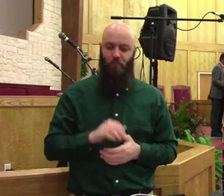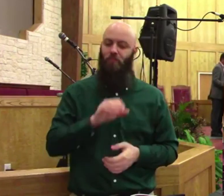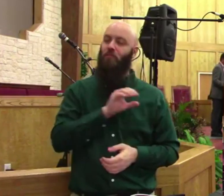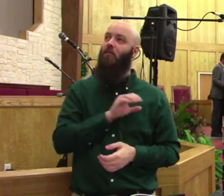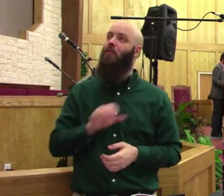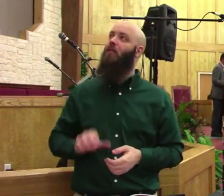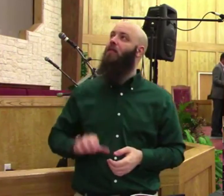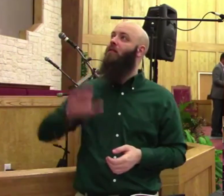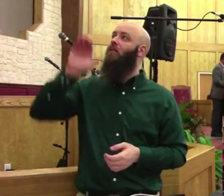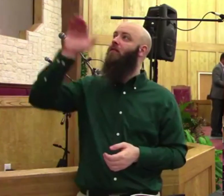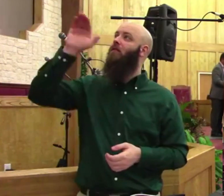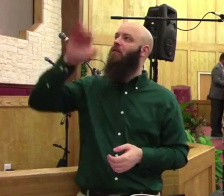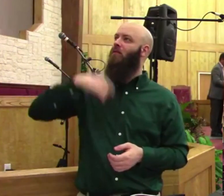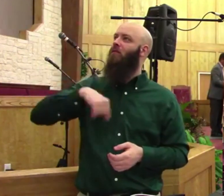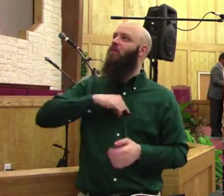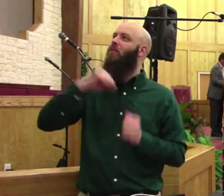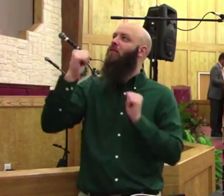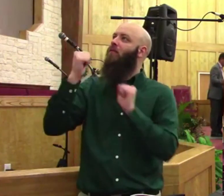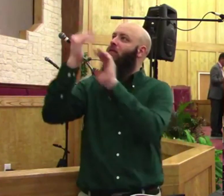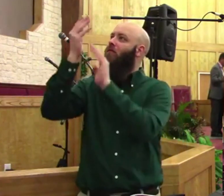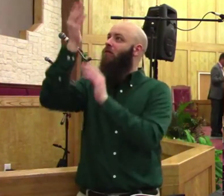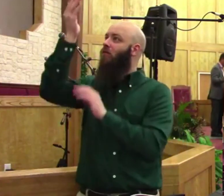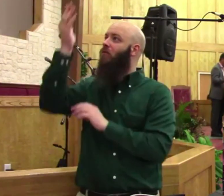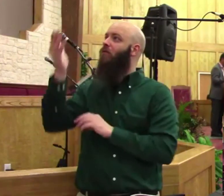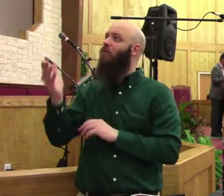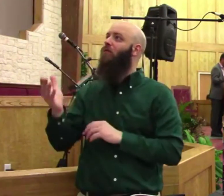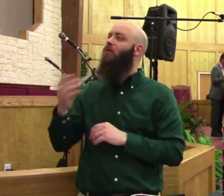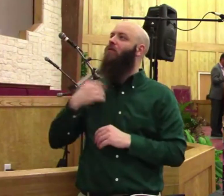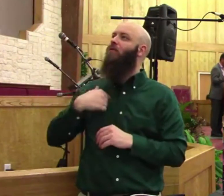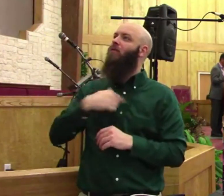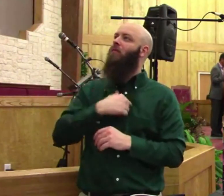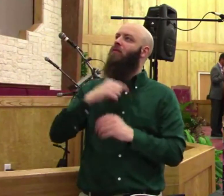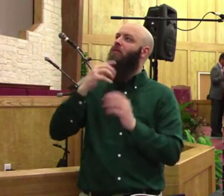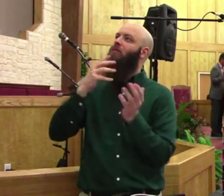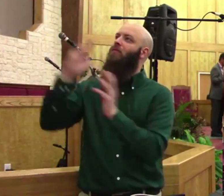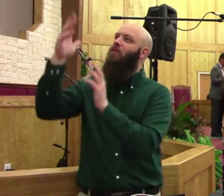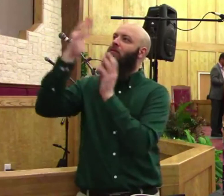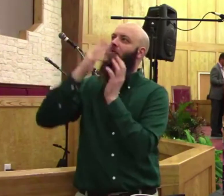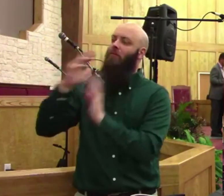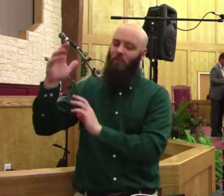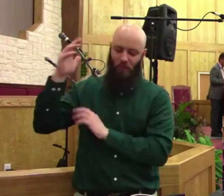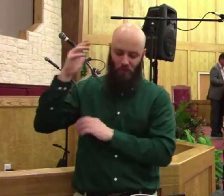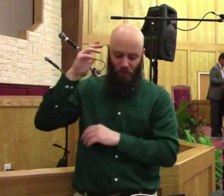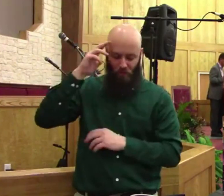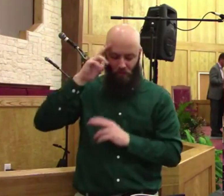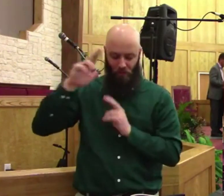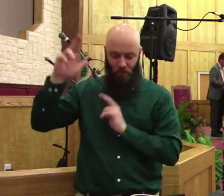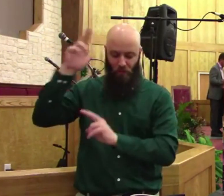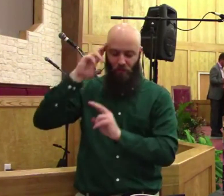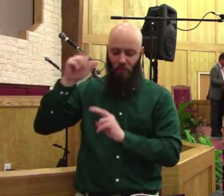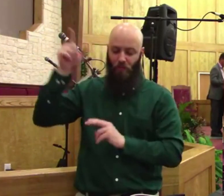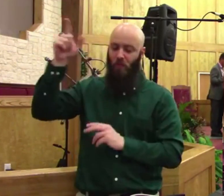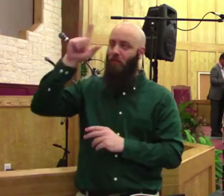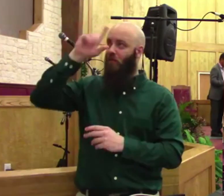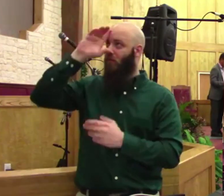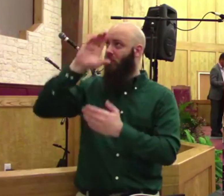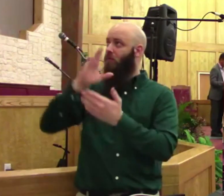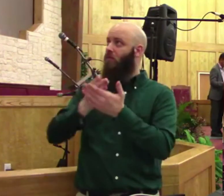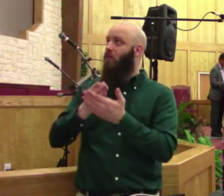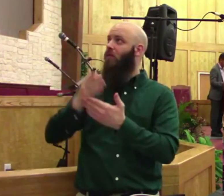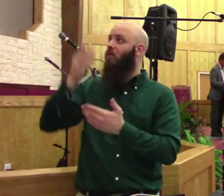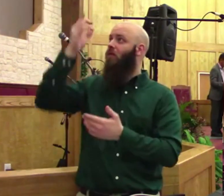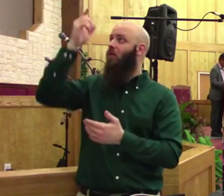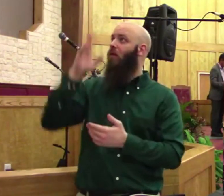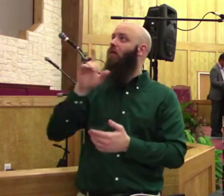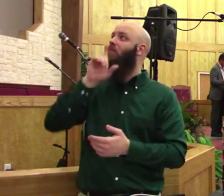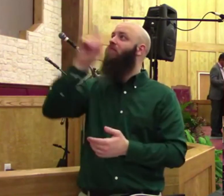We come, O Christ, to You, true Son of God and